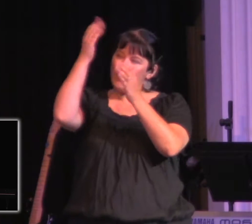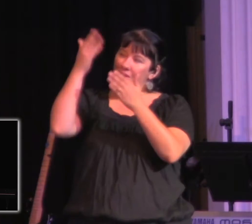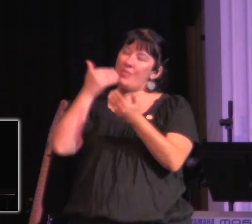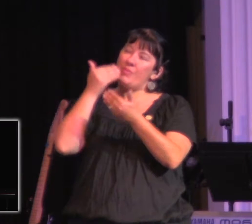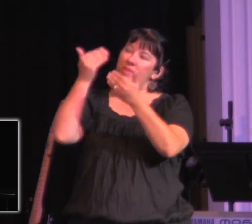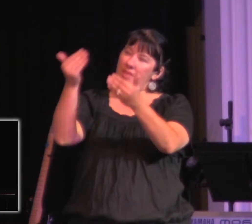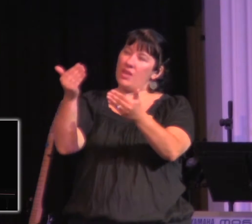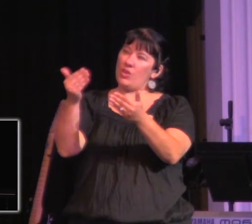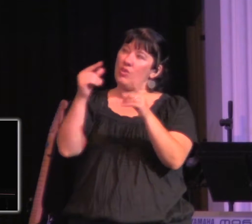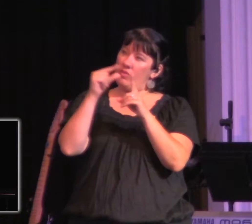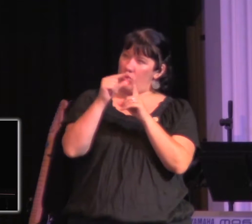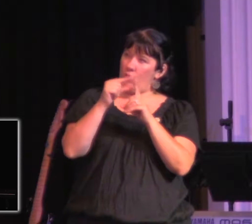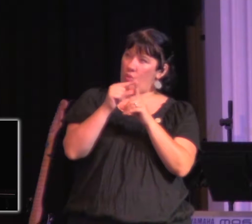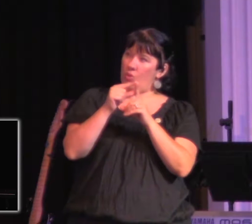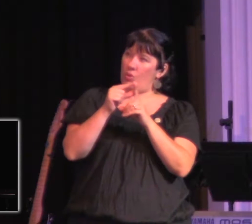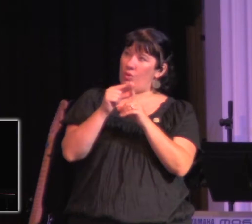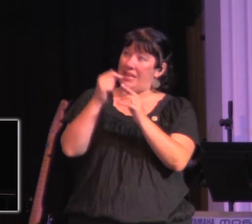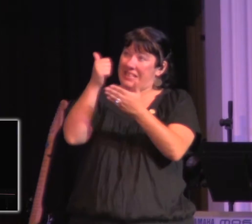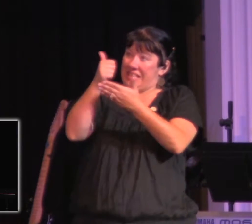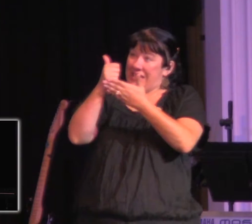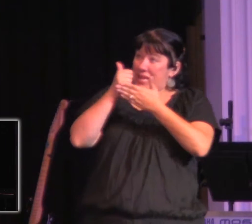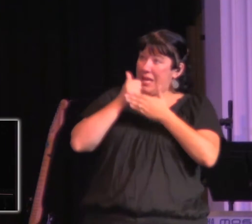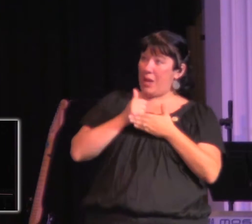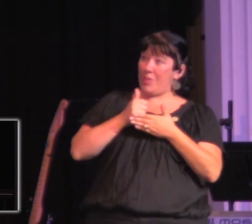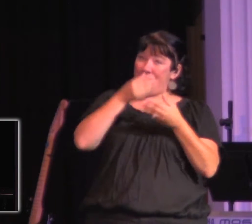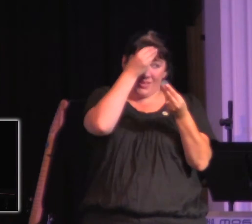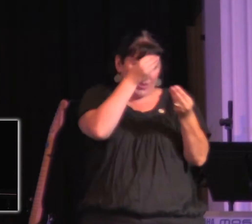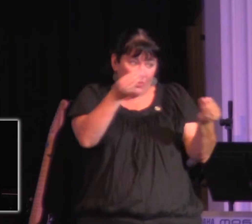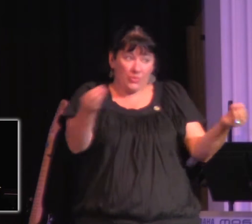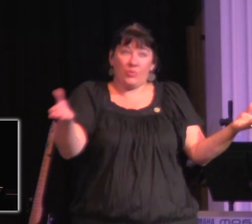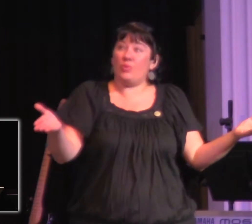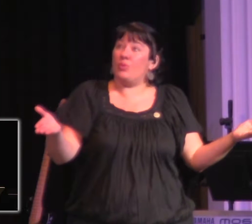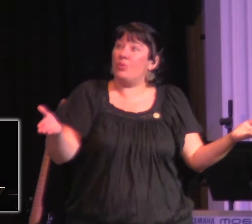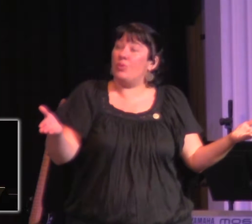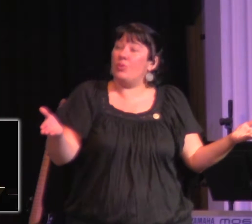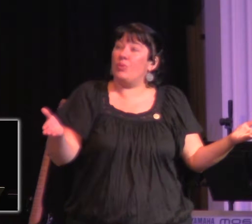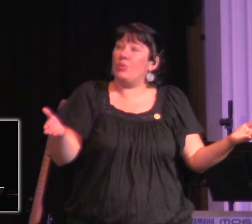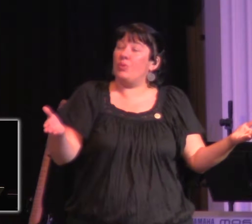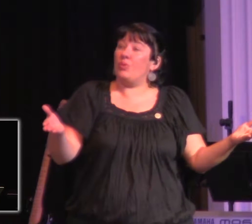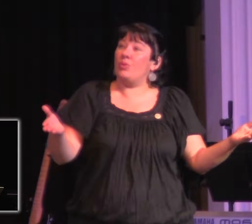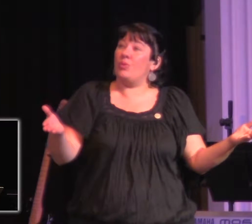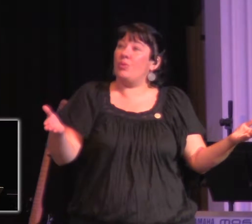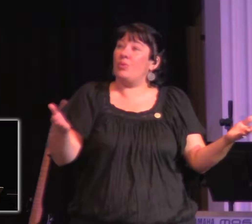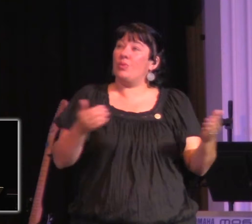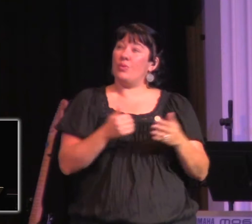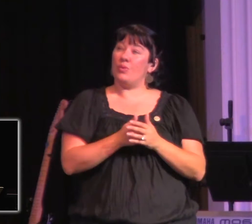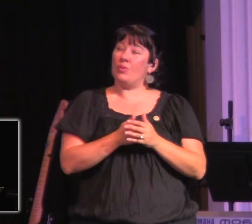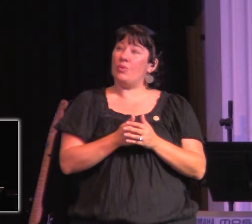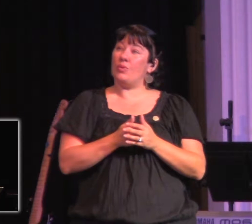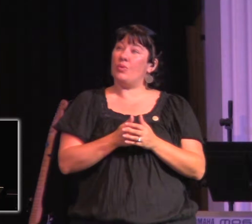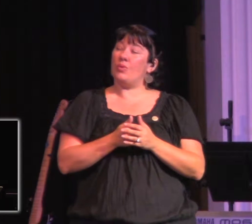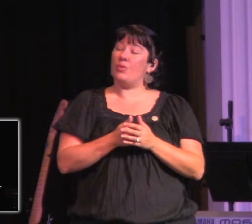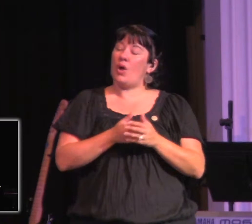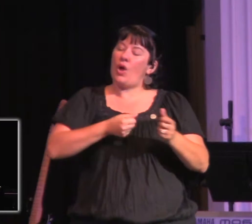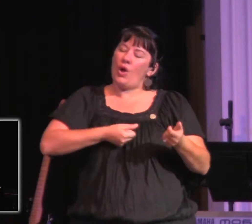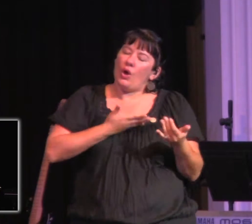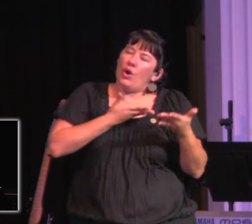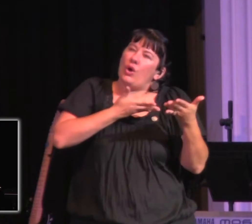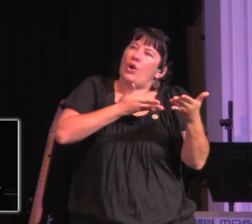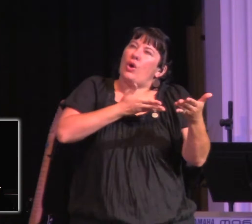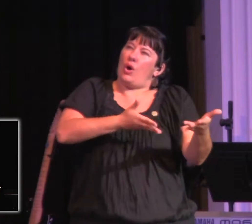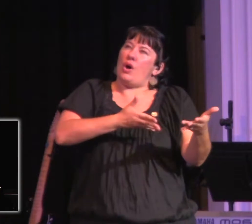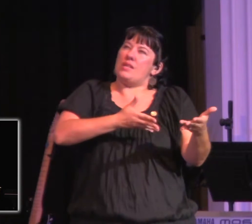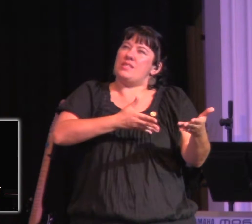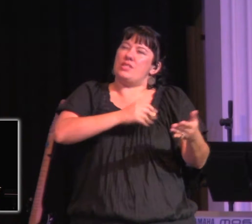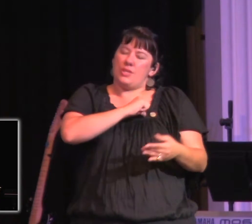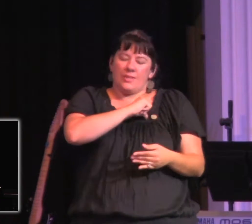I ask you, help me to teach your word today. God, I pray, help me to deliver your word in a way that is impactful, that is clear.